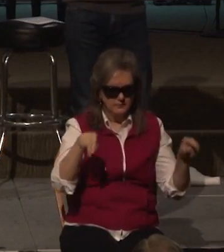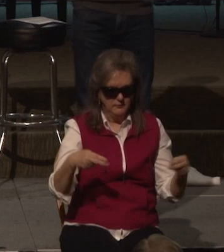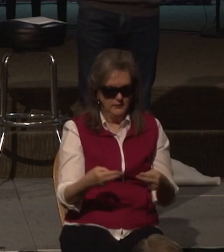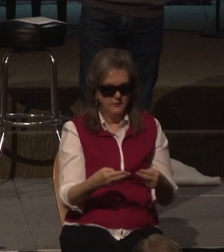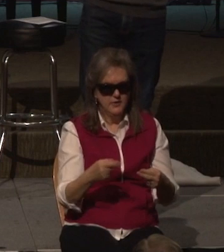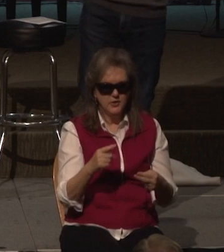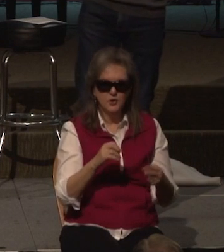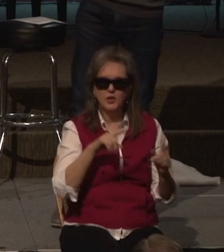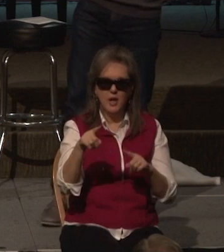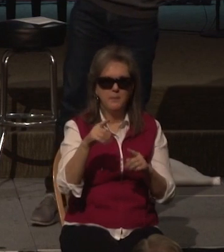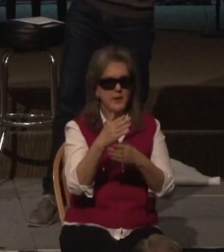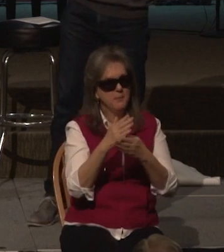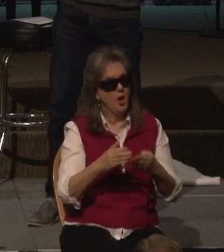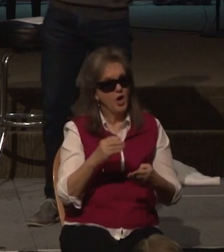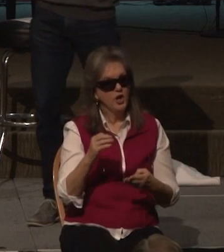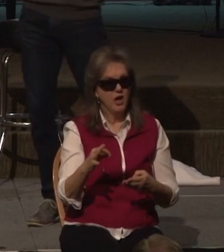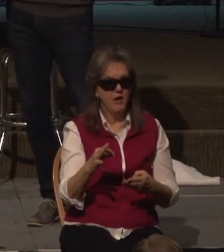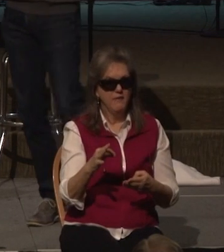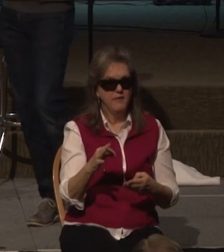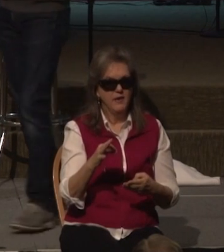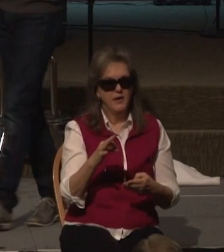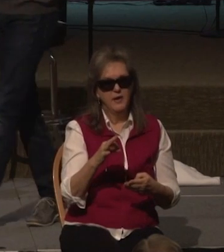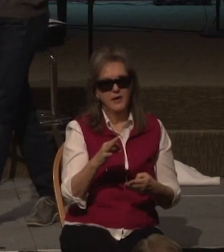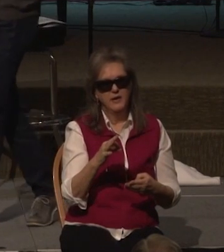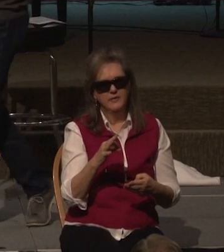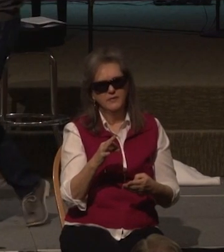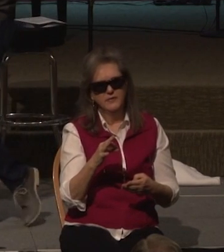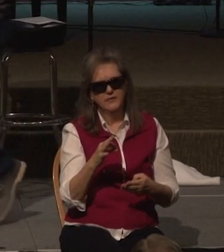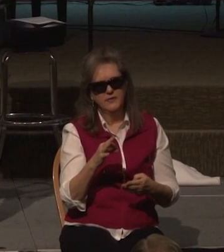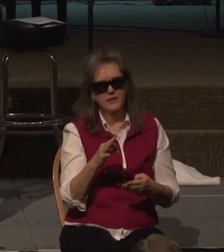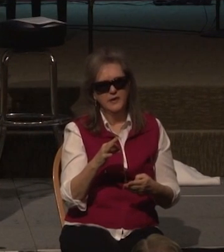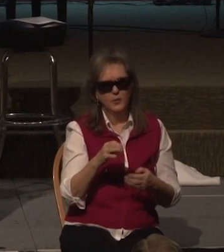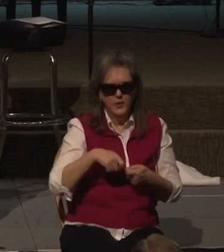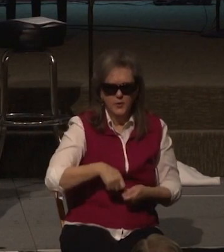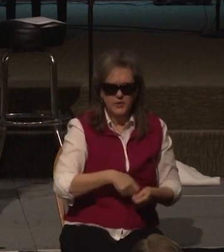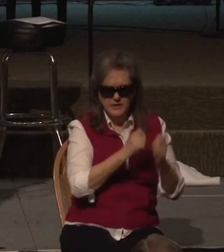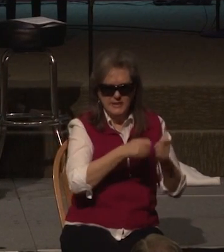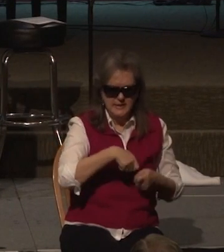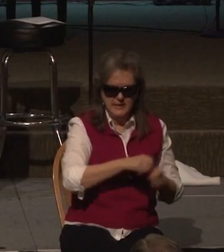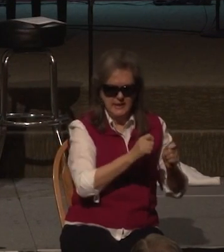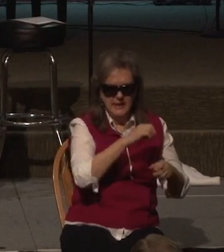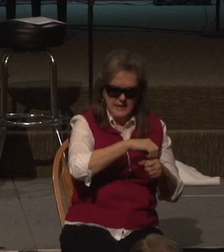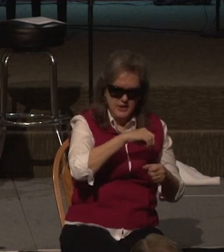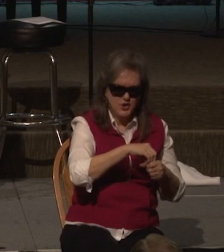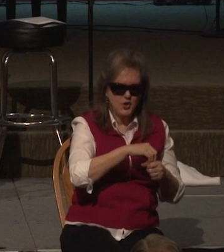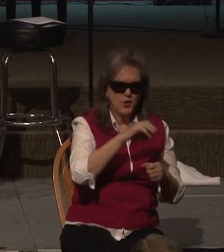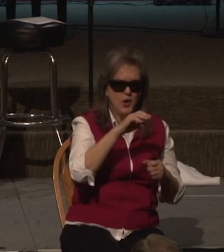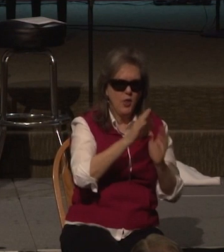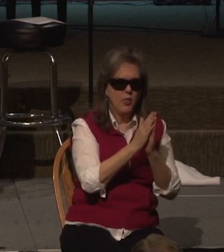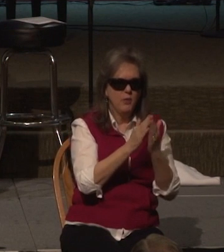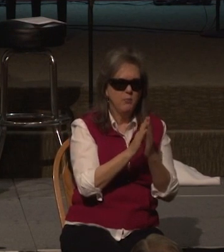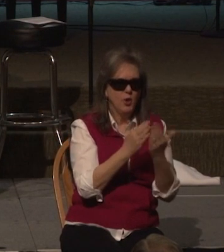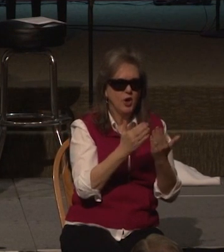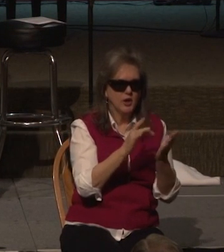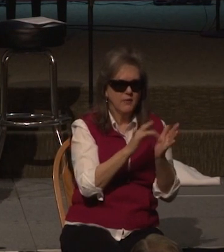invitation to come and be a part of what was called a Mark manuscript. Basically, we were digging into the book of Mark. I mean, just tearing it apart. And in